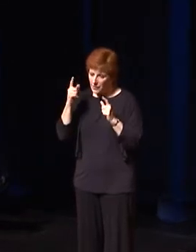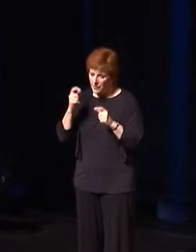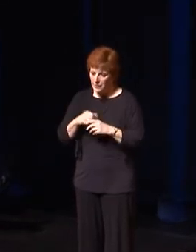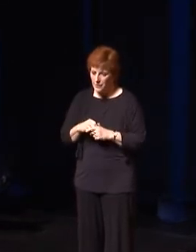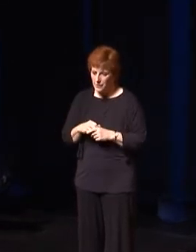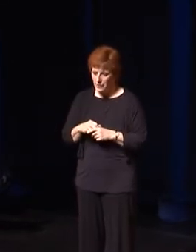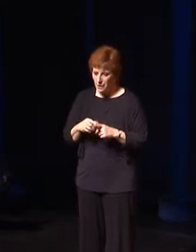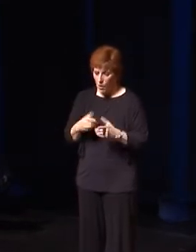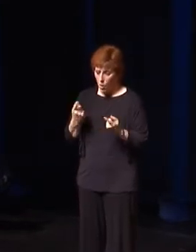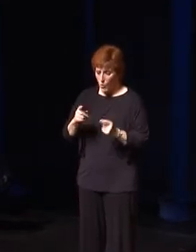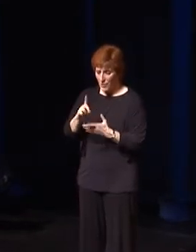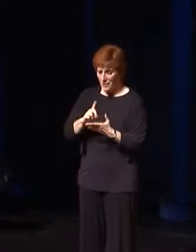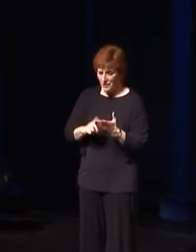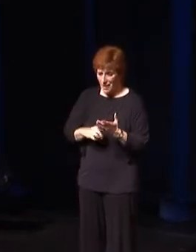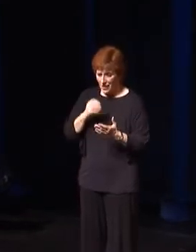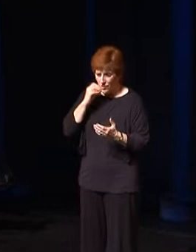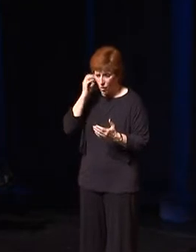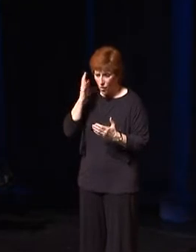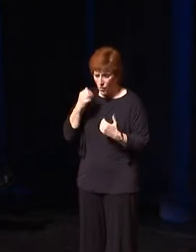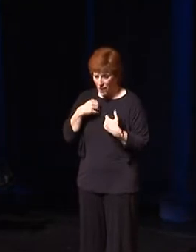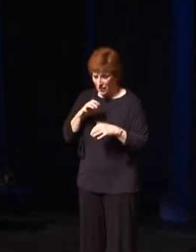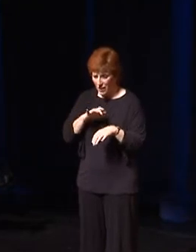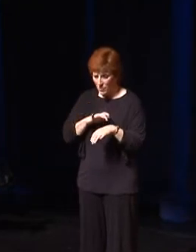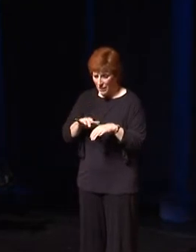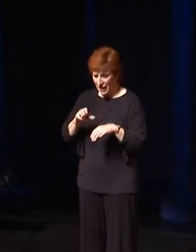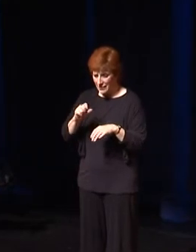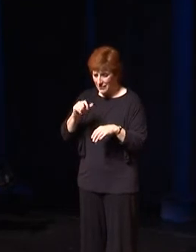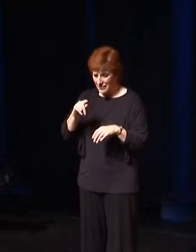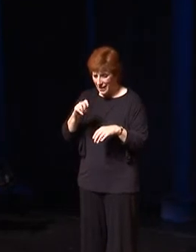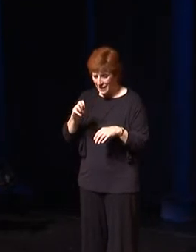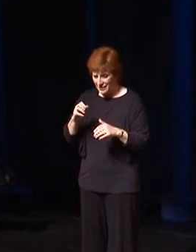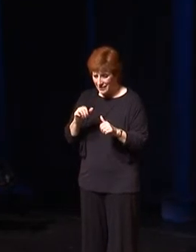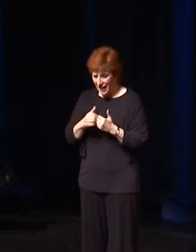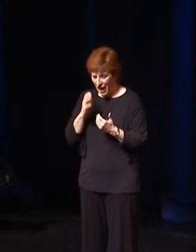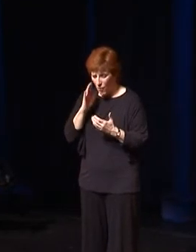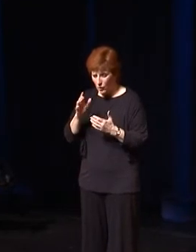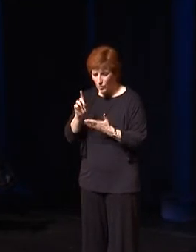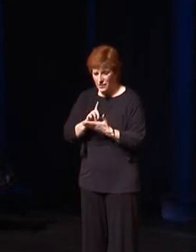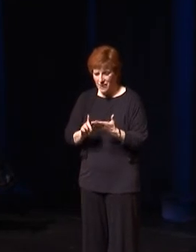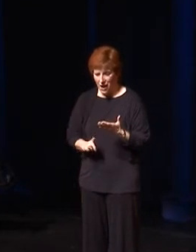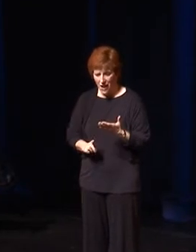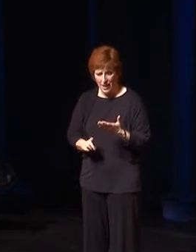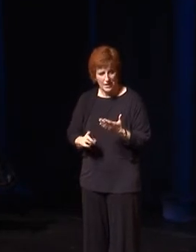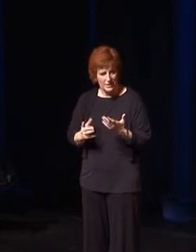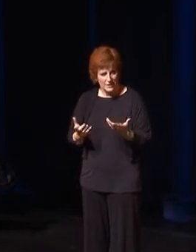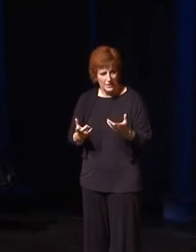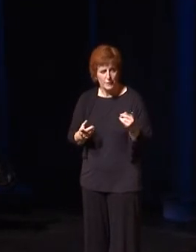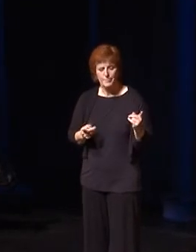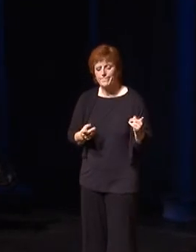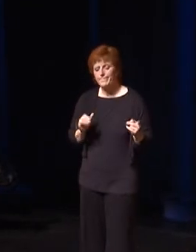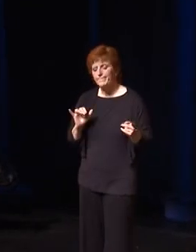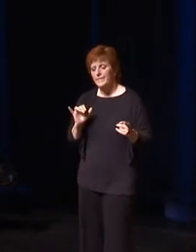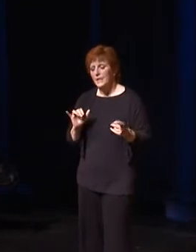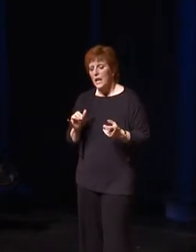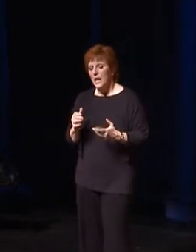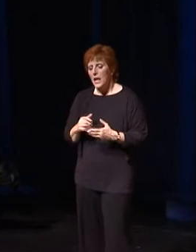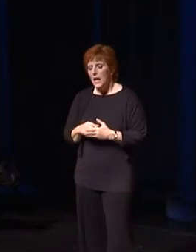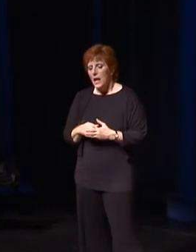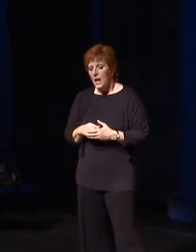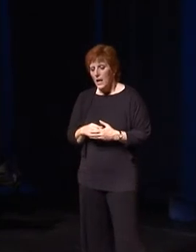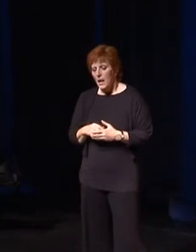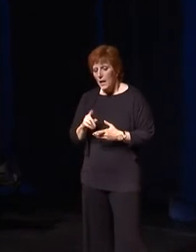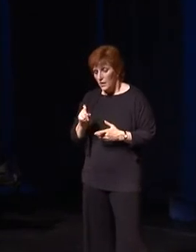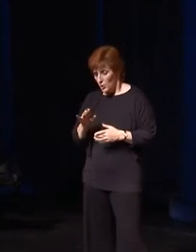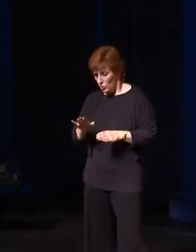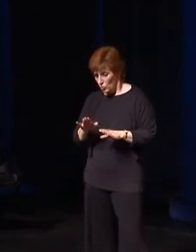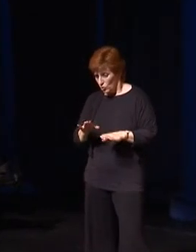home, we'll have kind of a blank slate. How would you design? Well, the thing